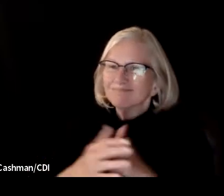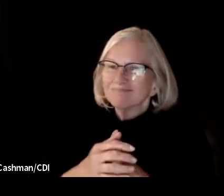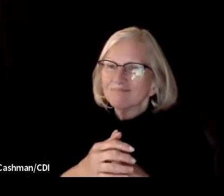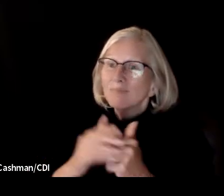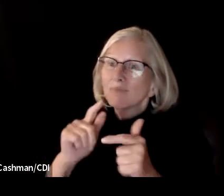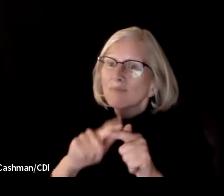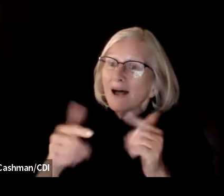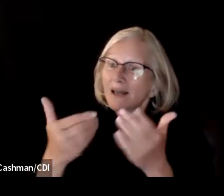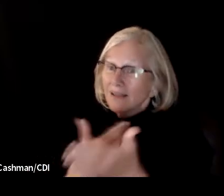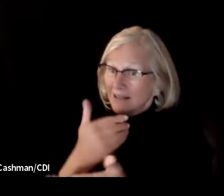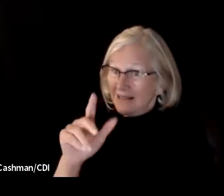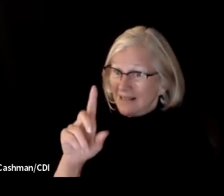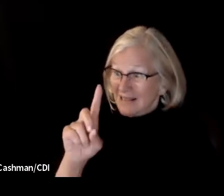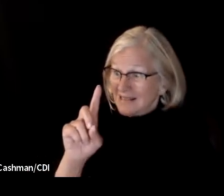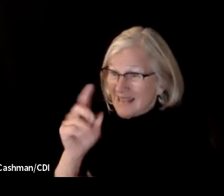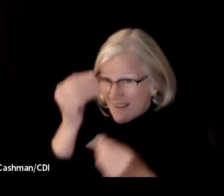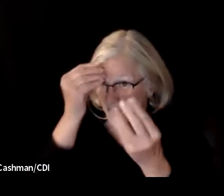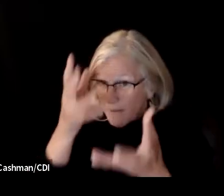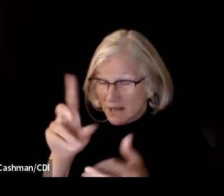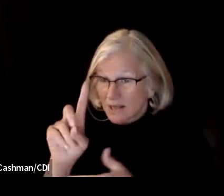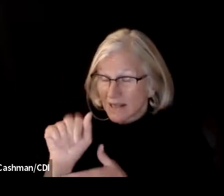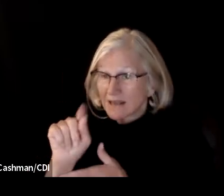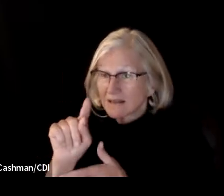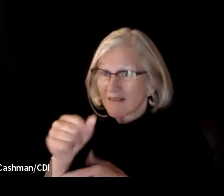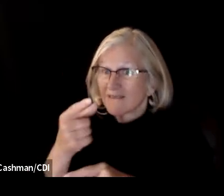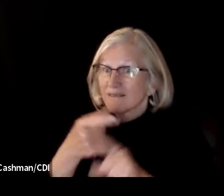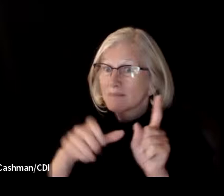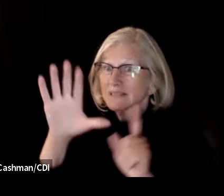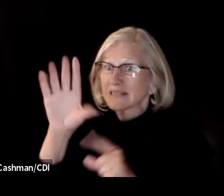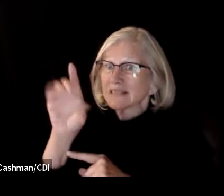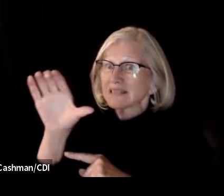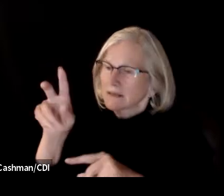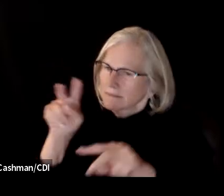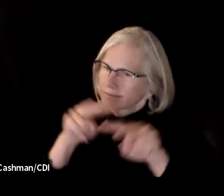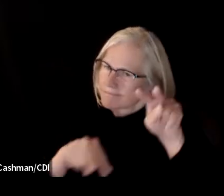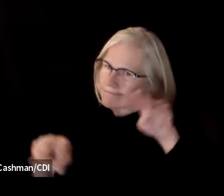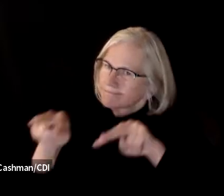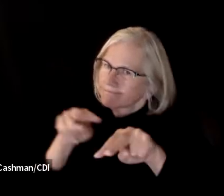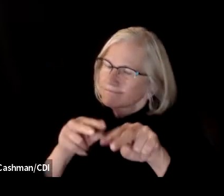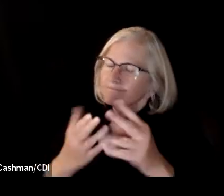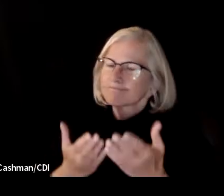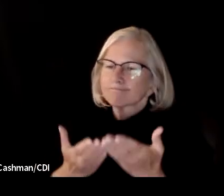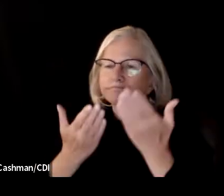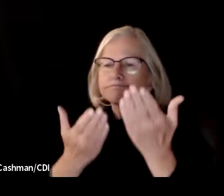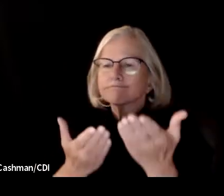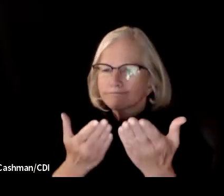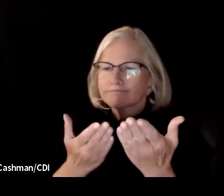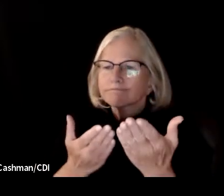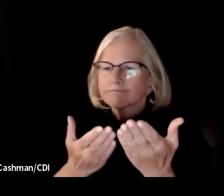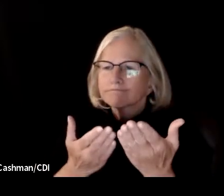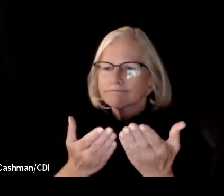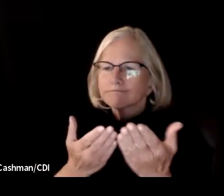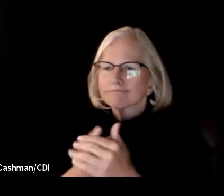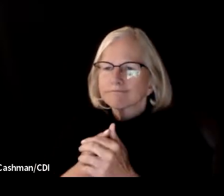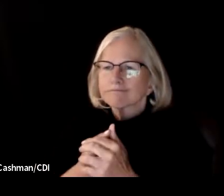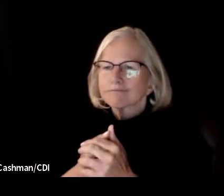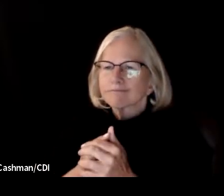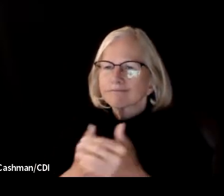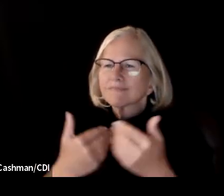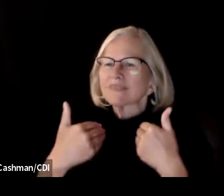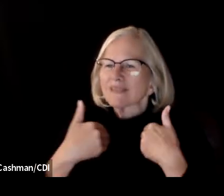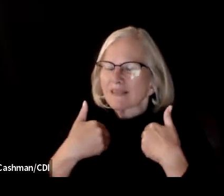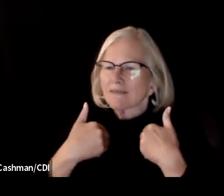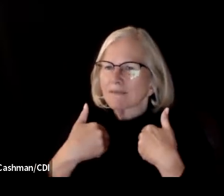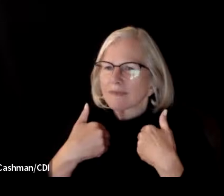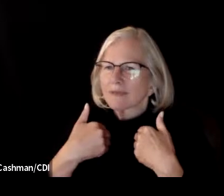that CDC is looking at, some of the studies suggest that even in those cases, there may be a high enough viral load, even from